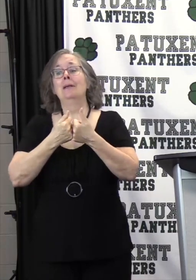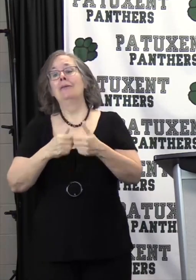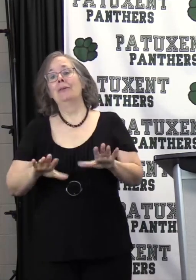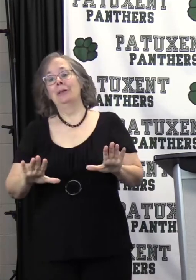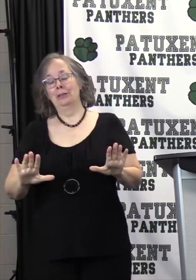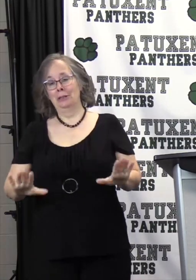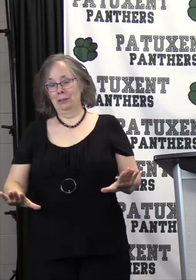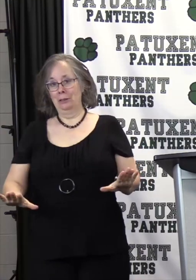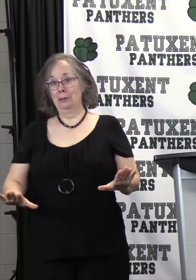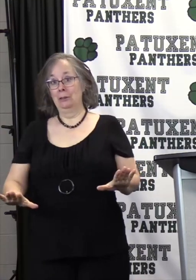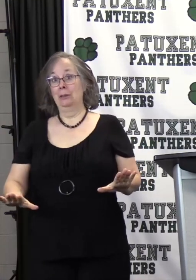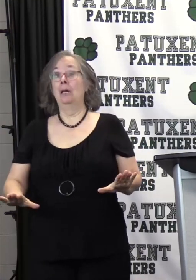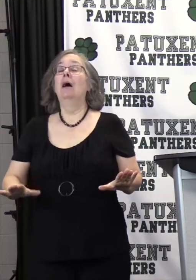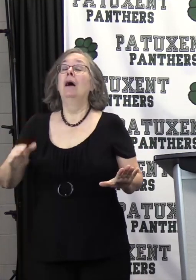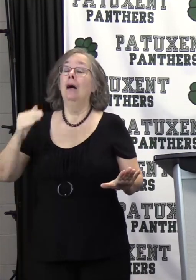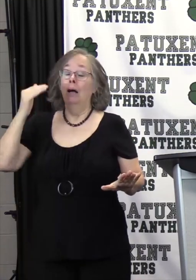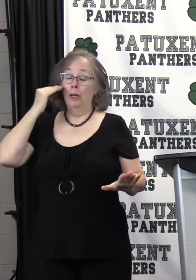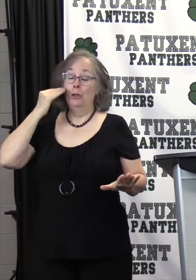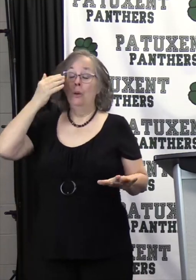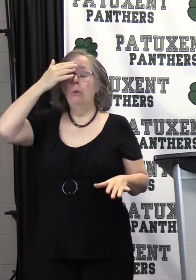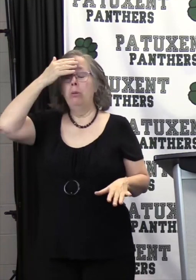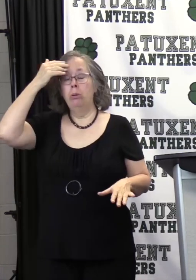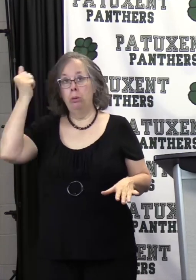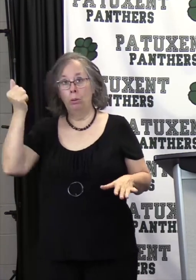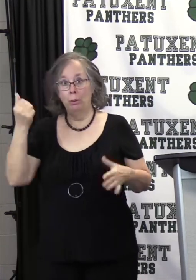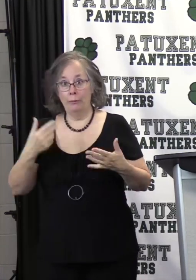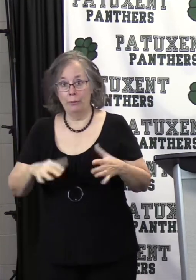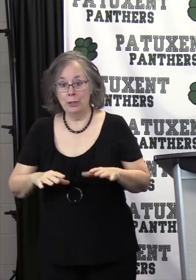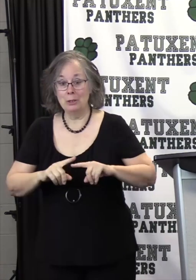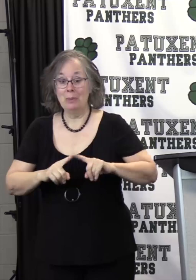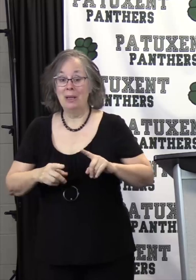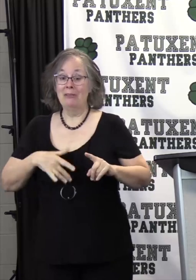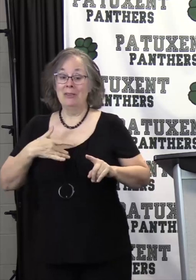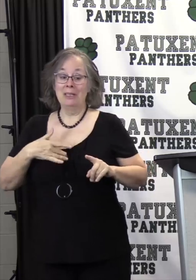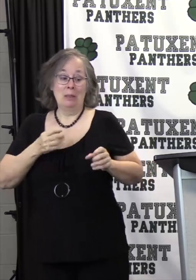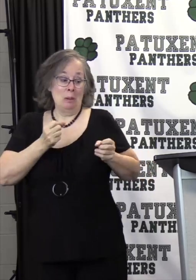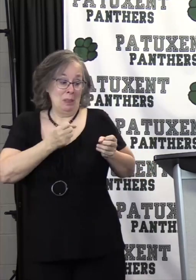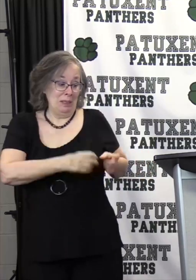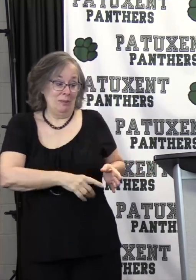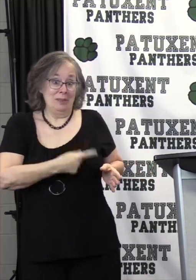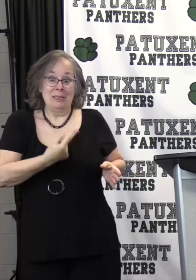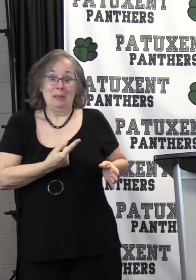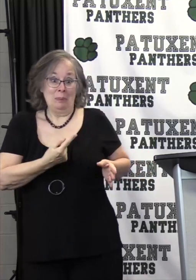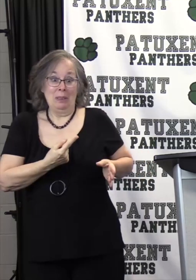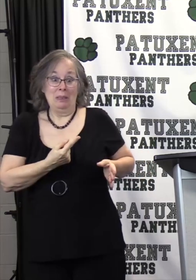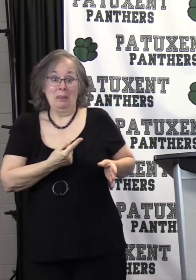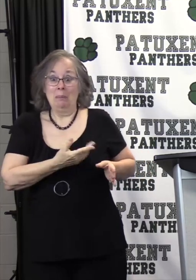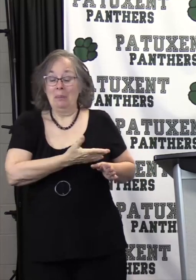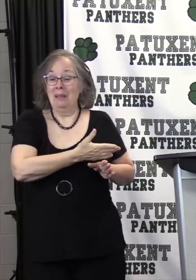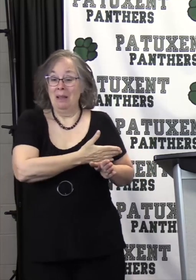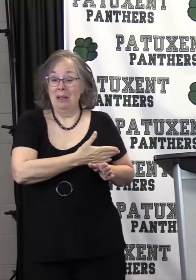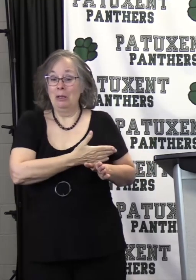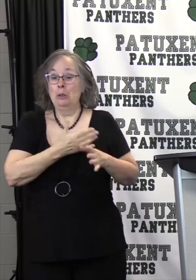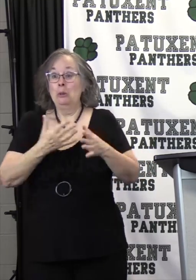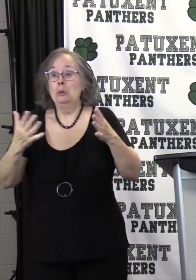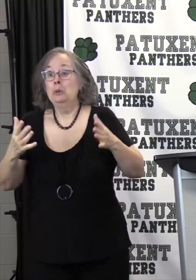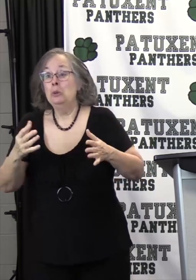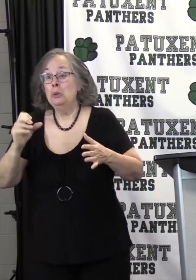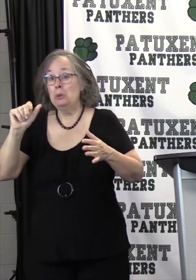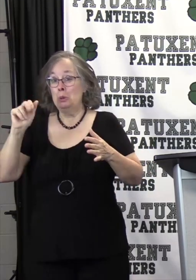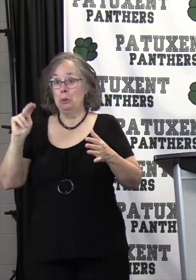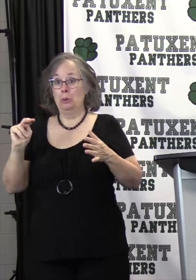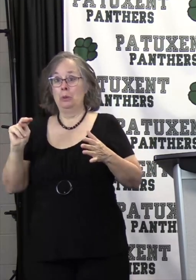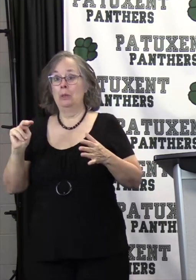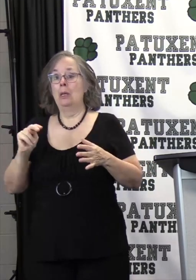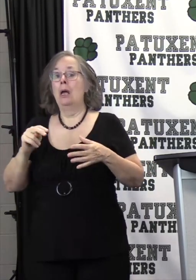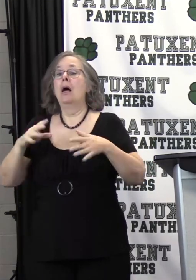close. And though it is a relief to be done, it also feels as though we are leaving something behind. Too soon. I want to